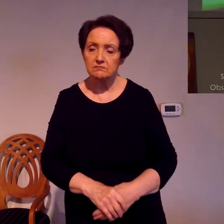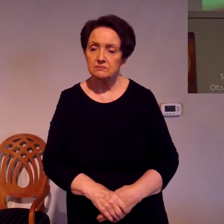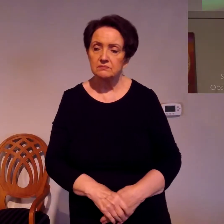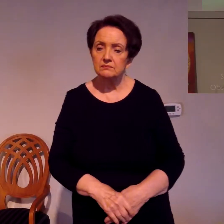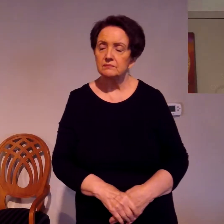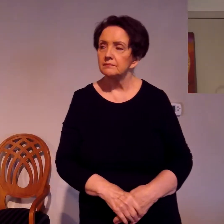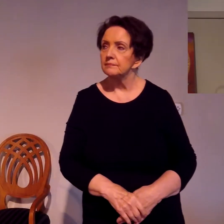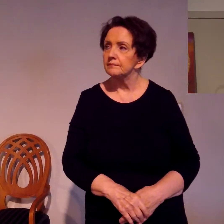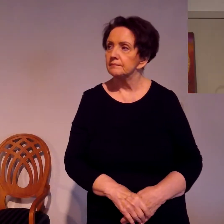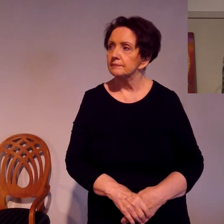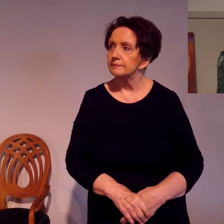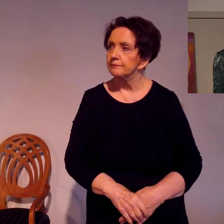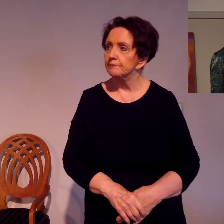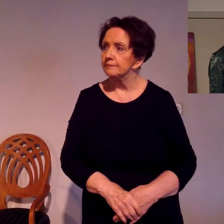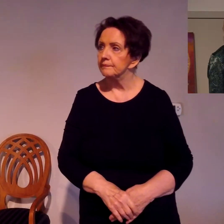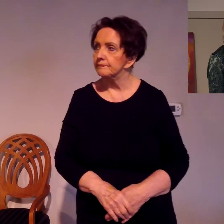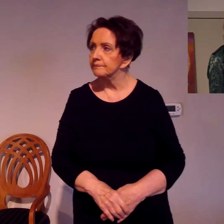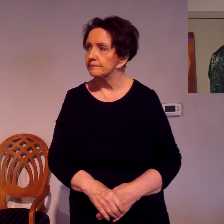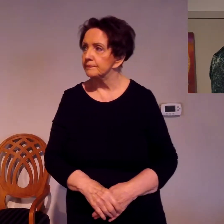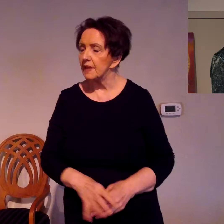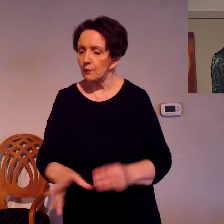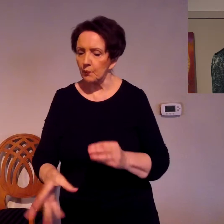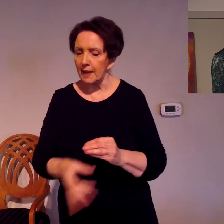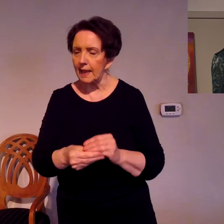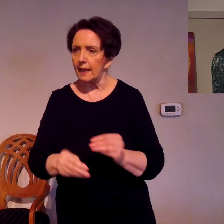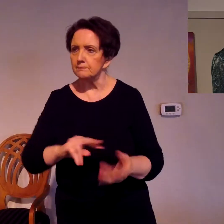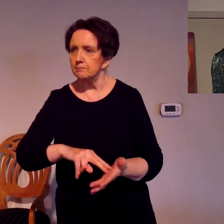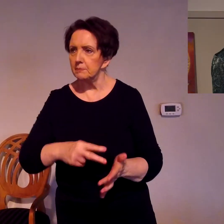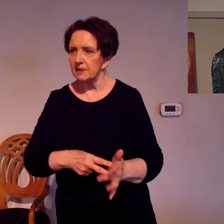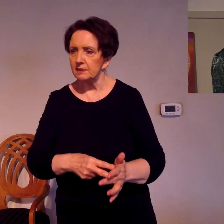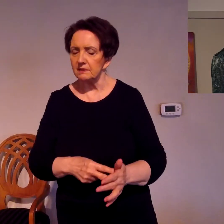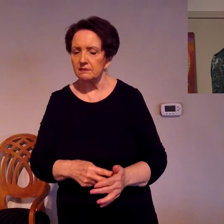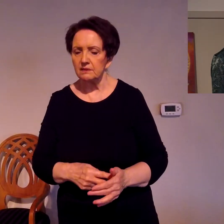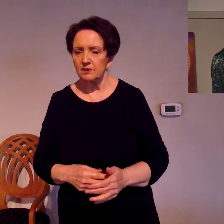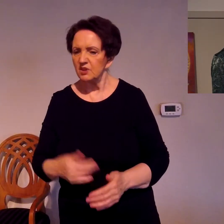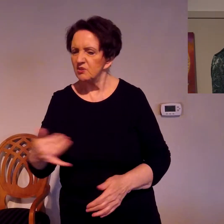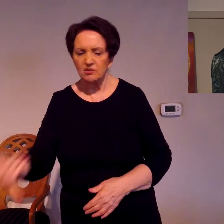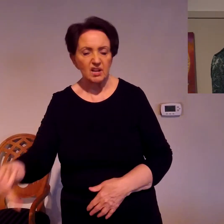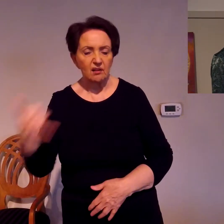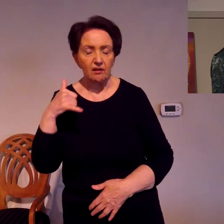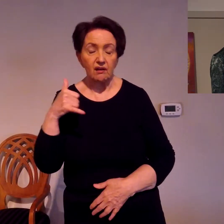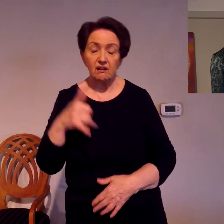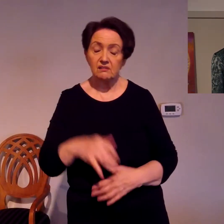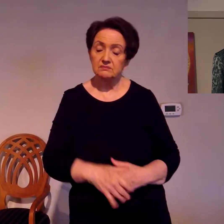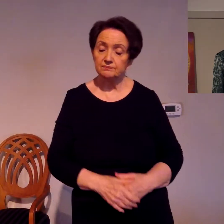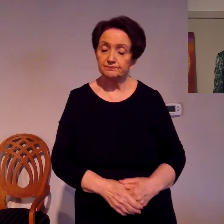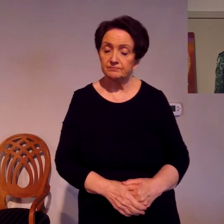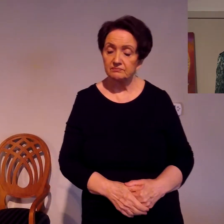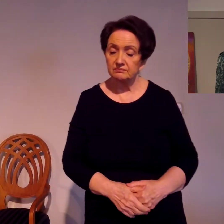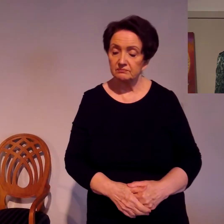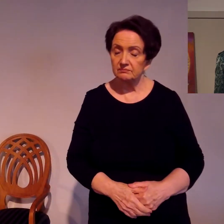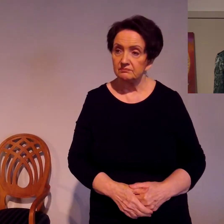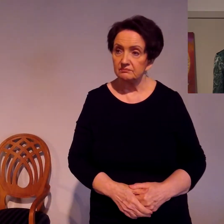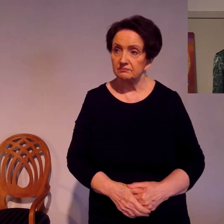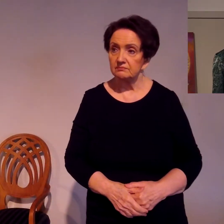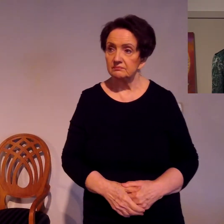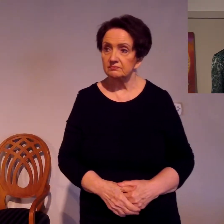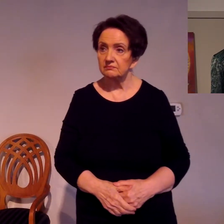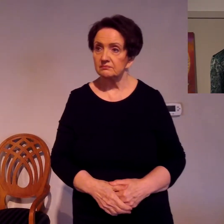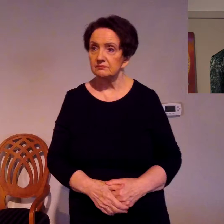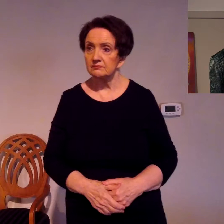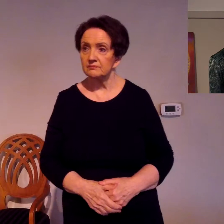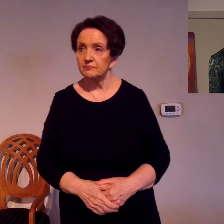data and we add meaning to it. Well, you didn't bother to call. Do you hear the meaning?